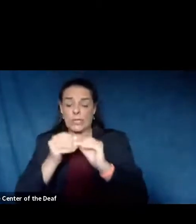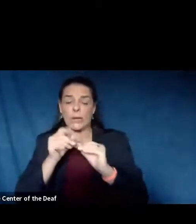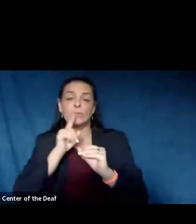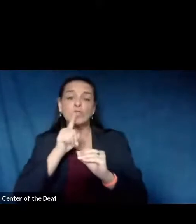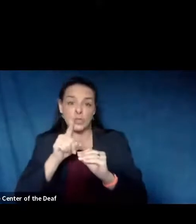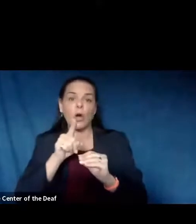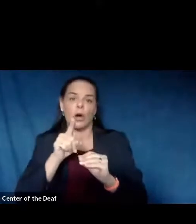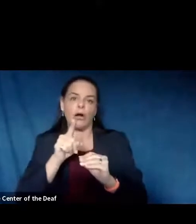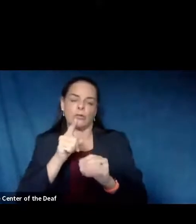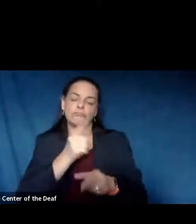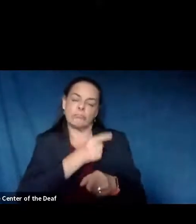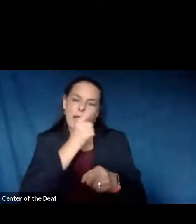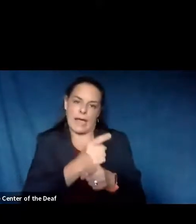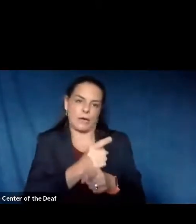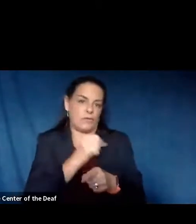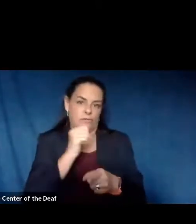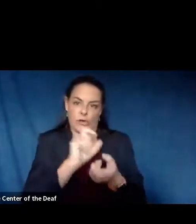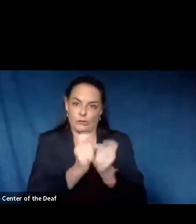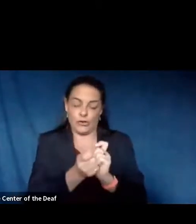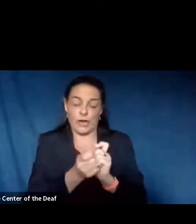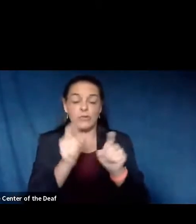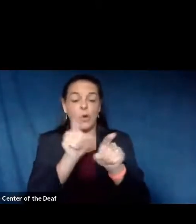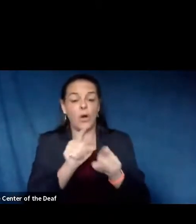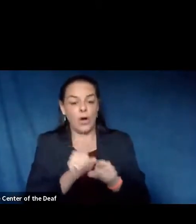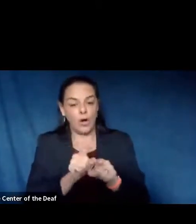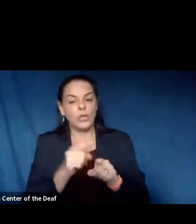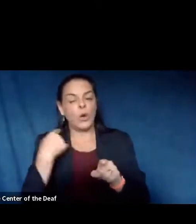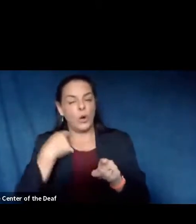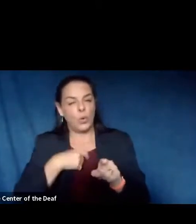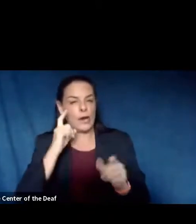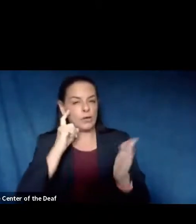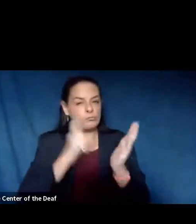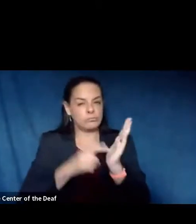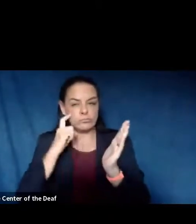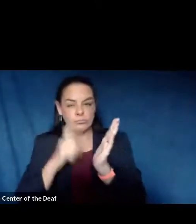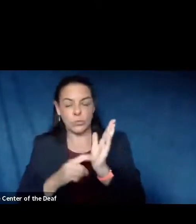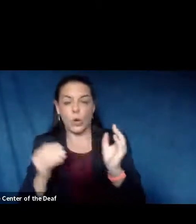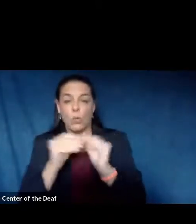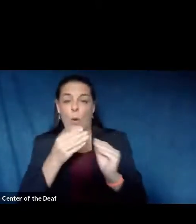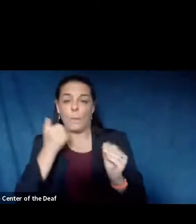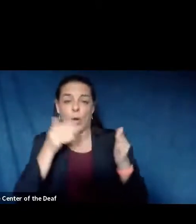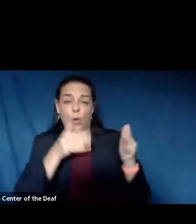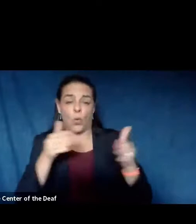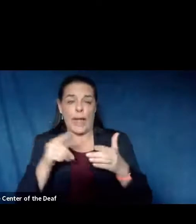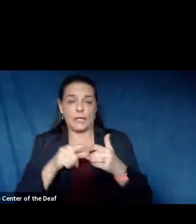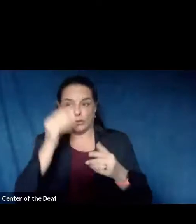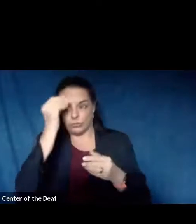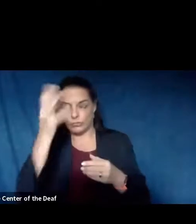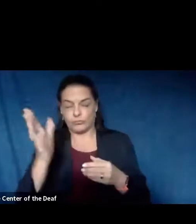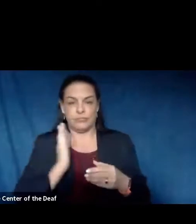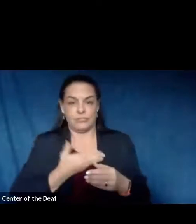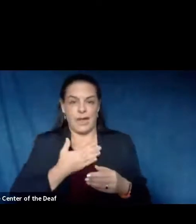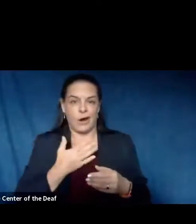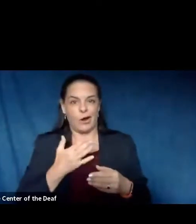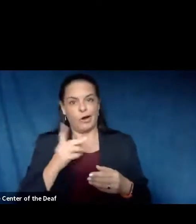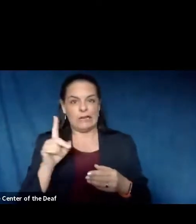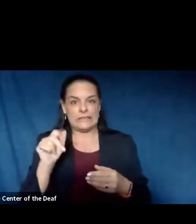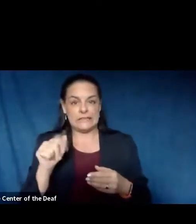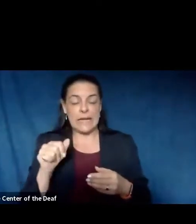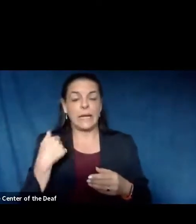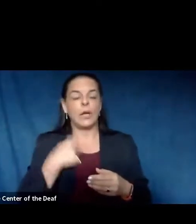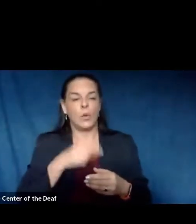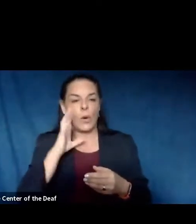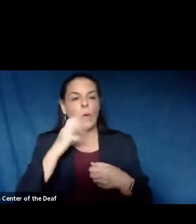changed. Additionally, as we recognize better ways to reflect our data, we will evolve and make adjustments to ensure we continue to